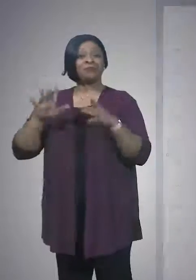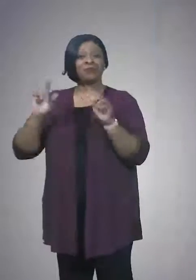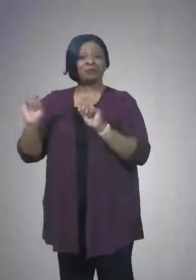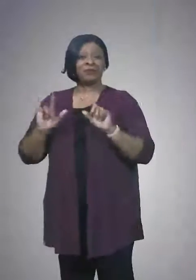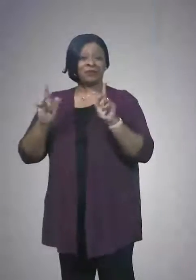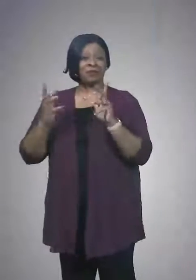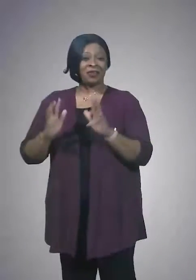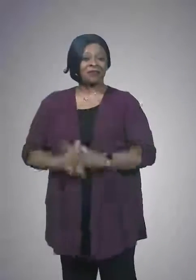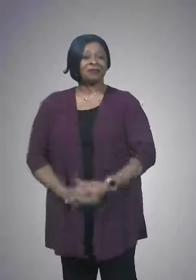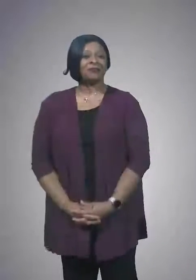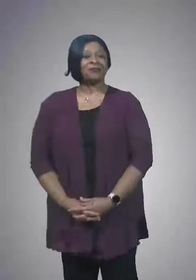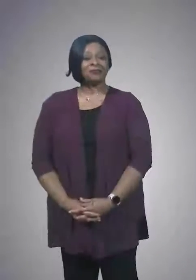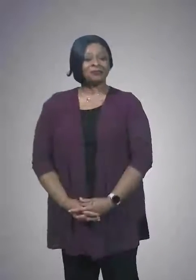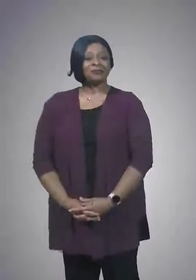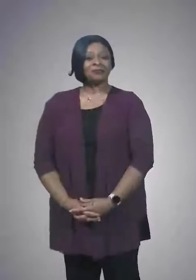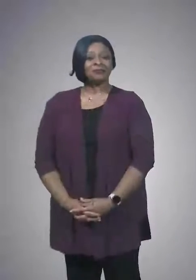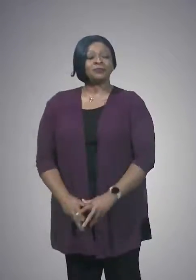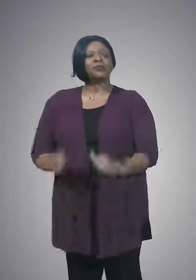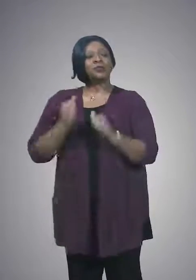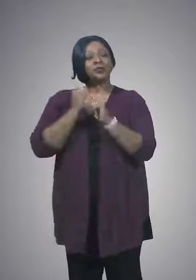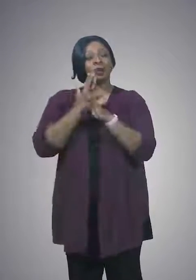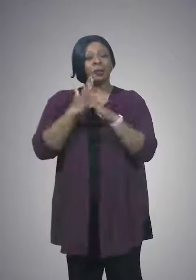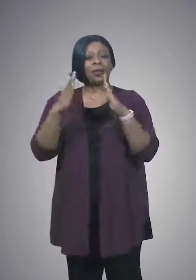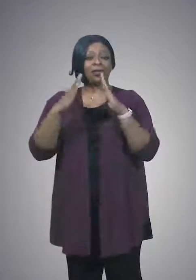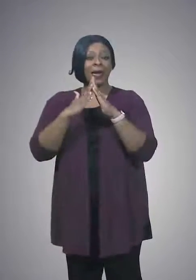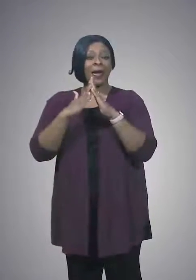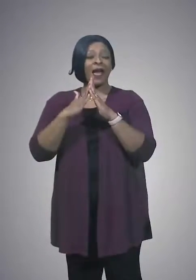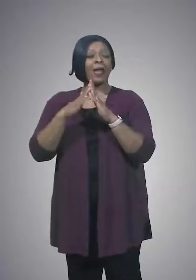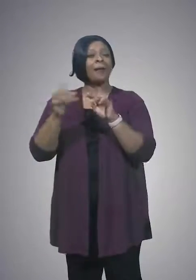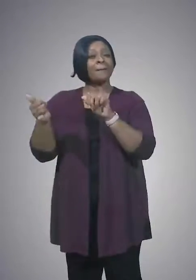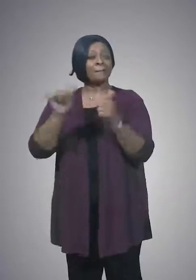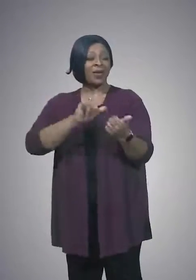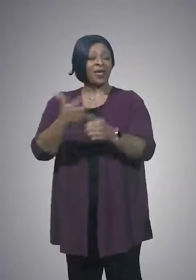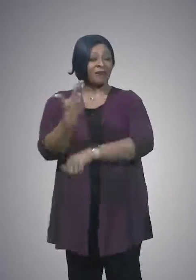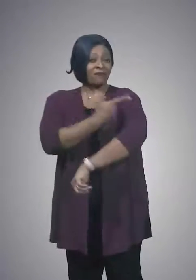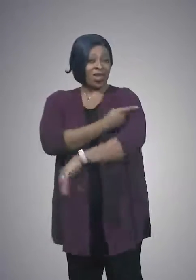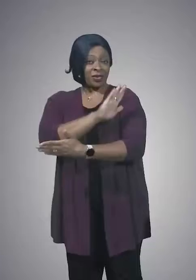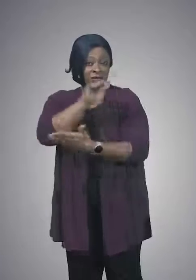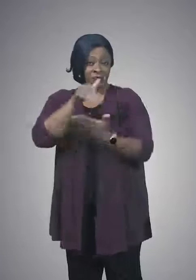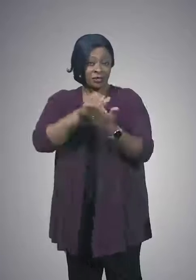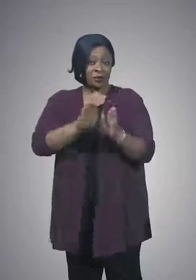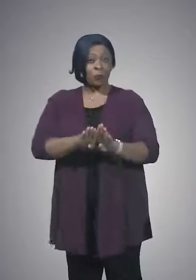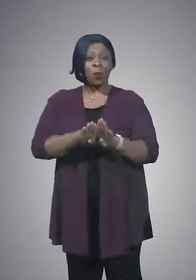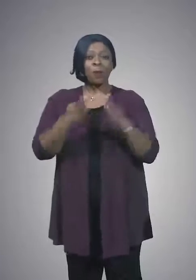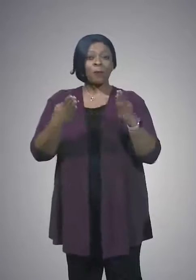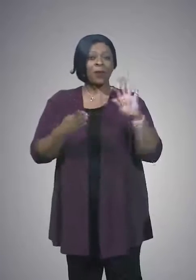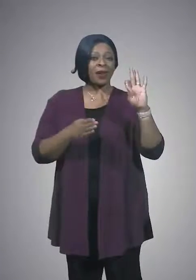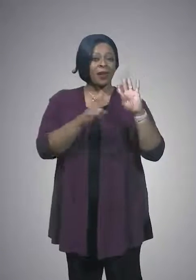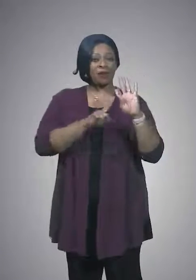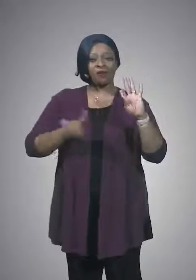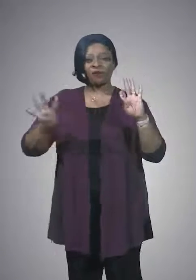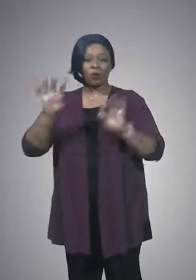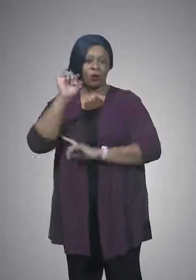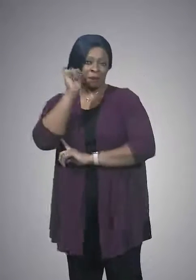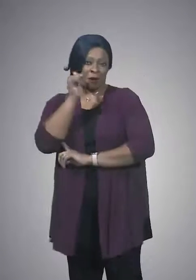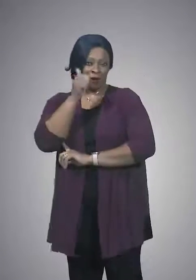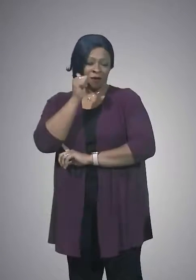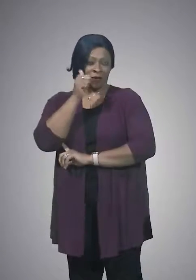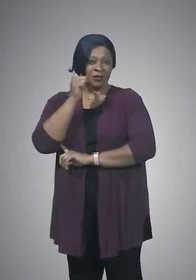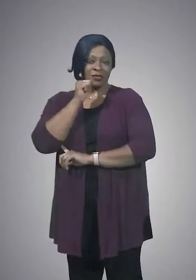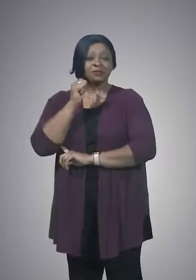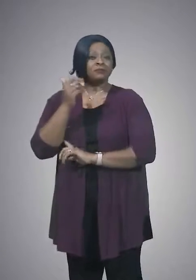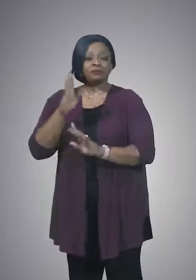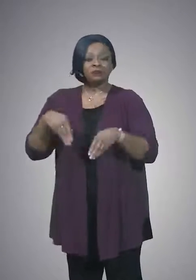slides. The Germantown Baptist vaccination site will be open from 9 a.m. to 4 p.m. tomorrow,